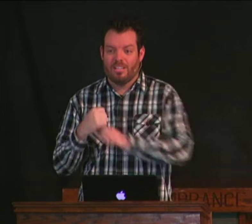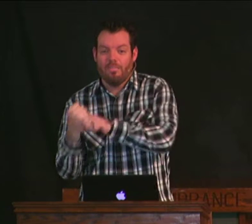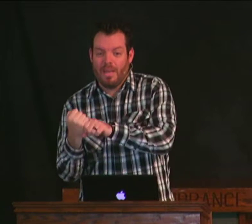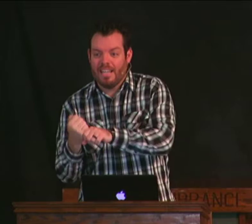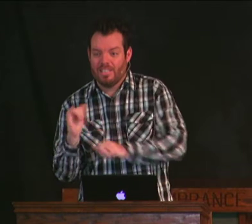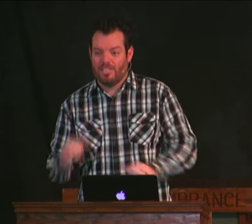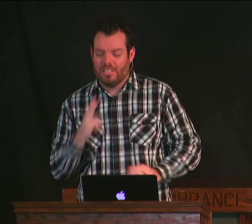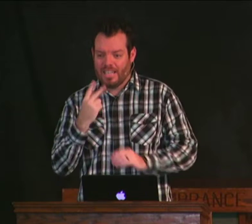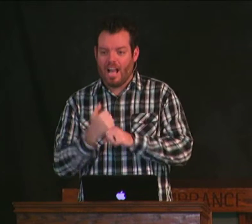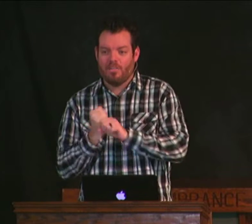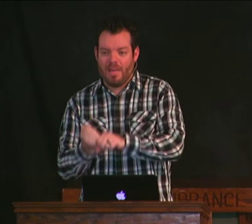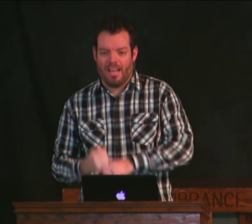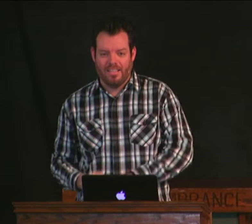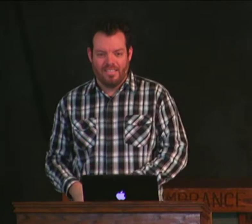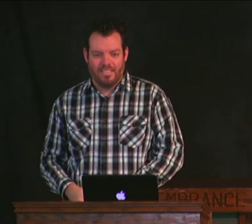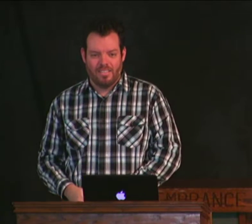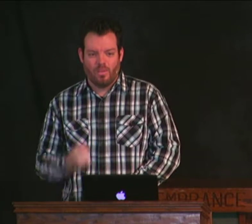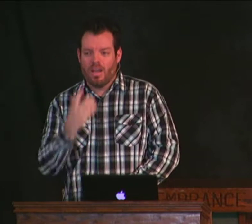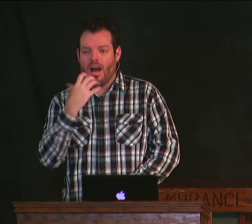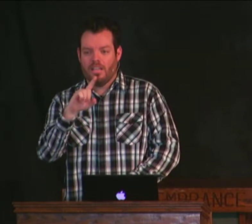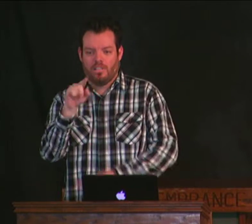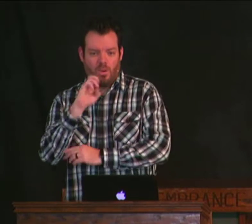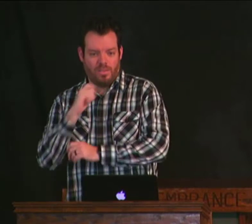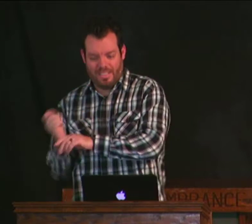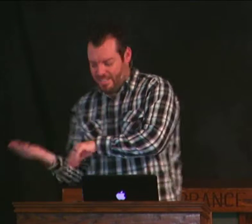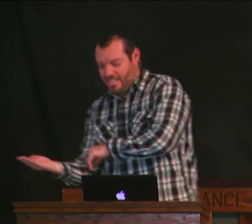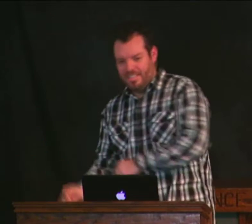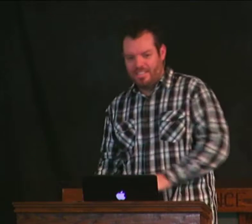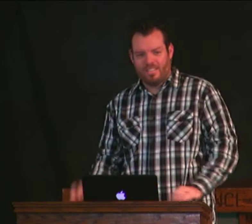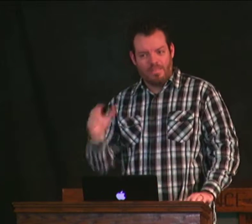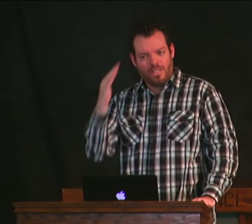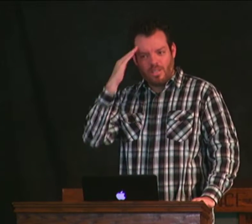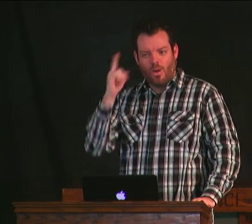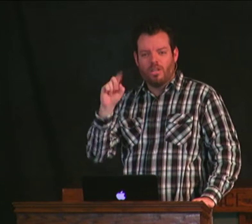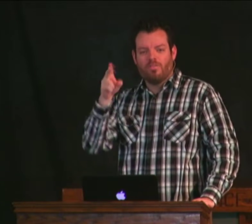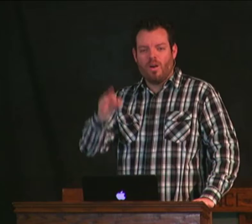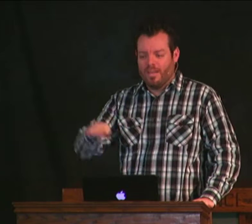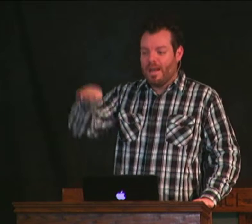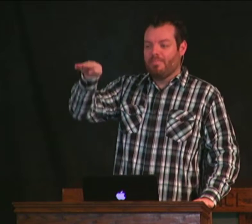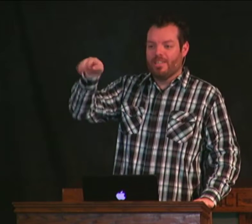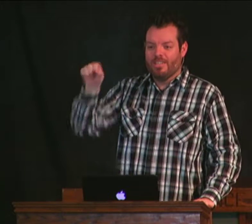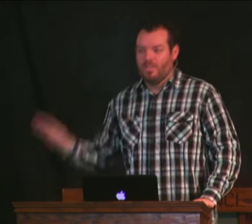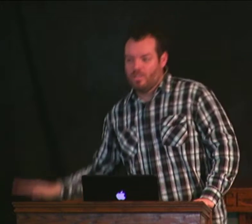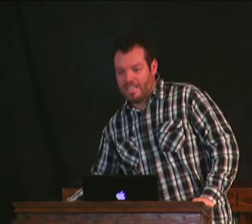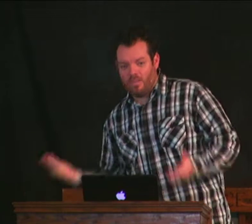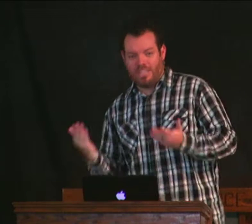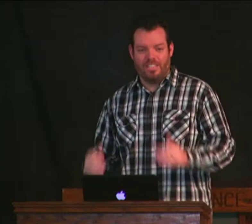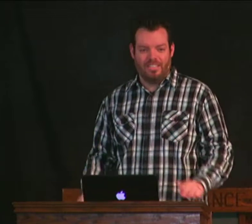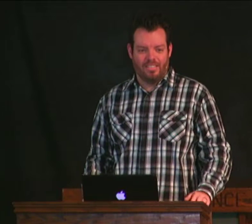You're batting too. They'll see how you bat, where your hot zone is. So the pitcher will know where to throw it, up here, down here, or